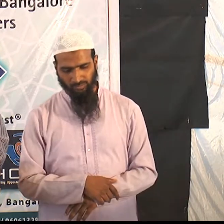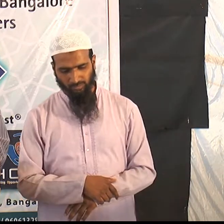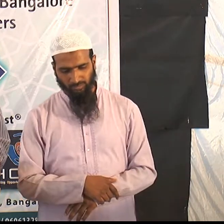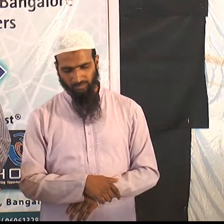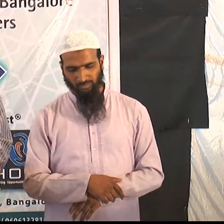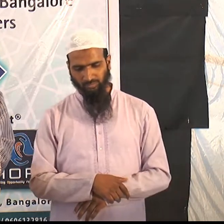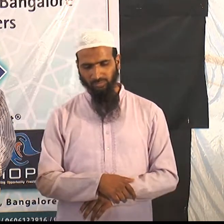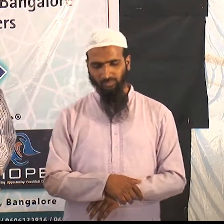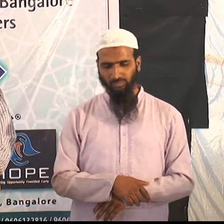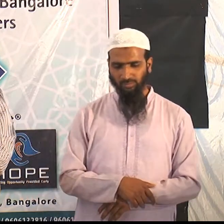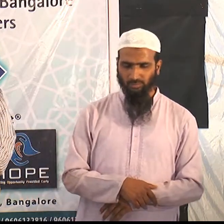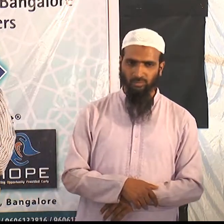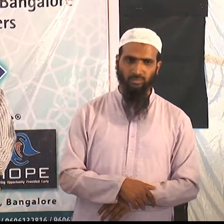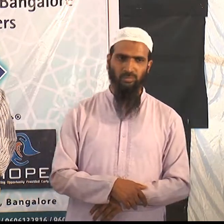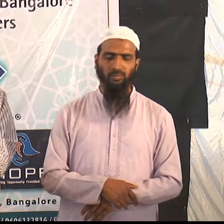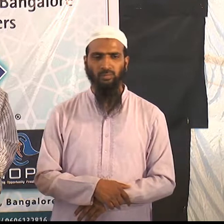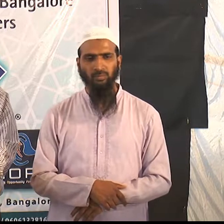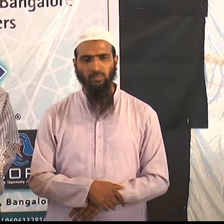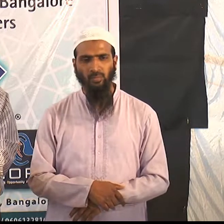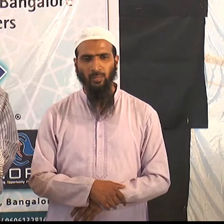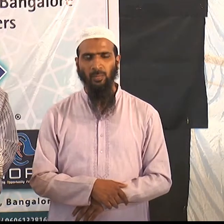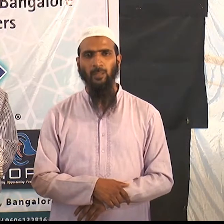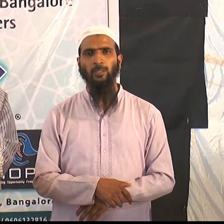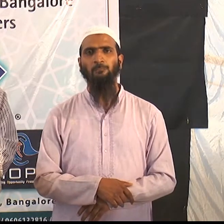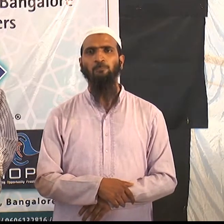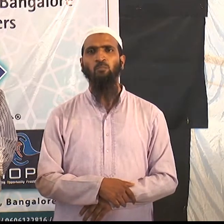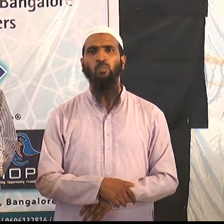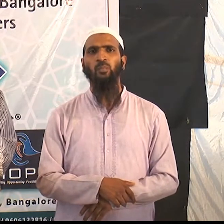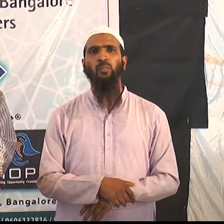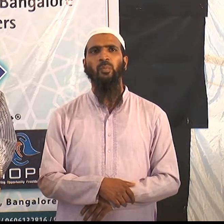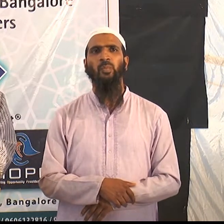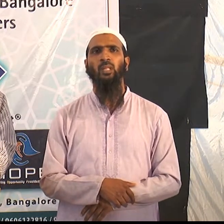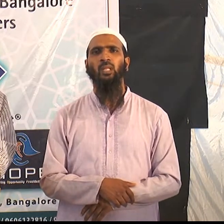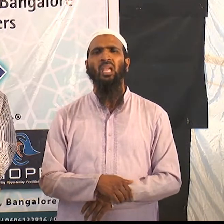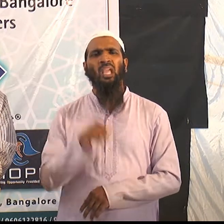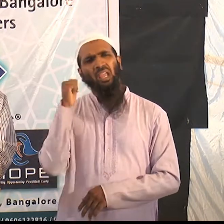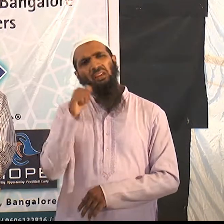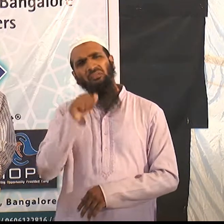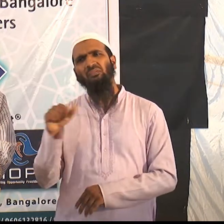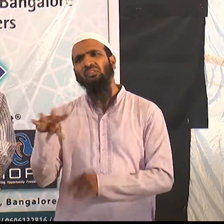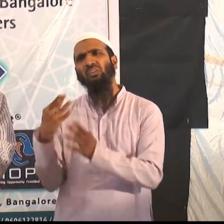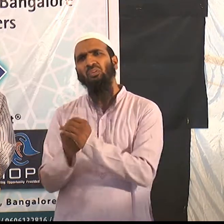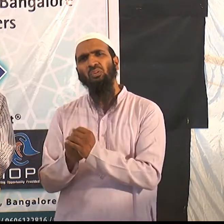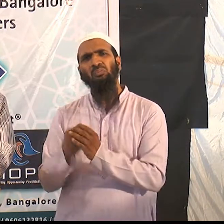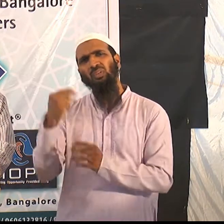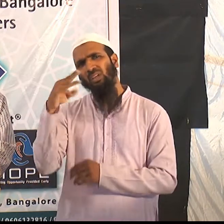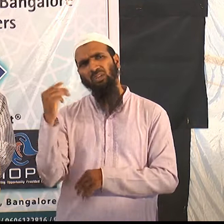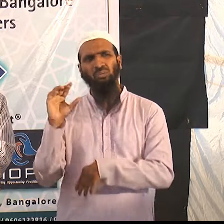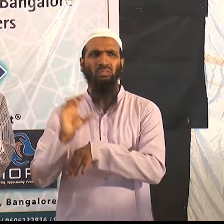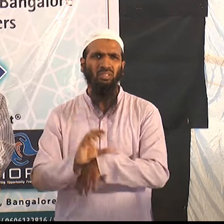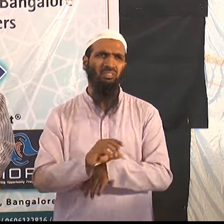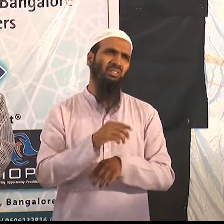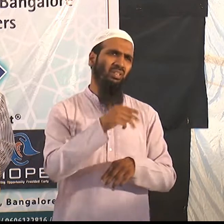Every community or every religion speaks the same language, speaks the